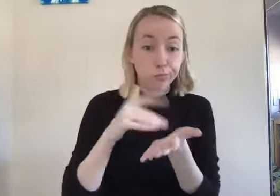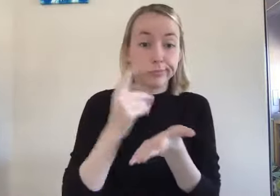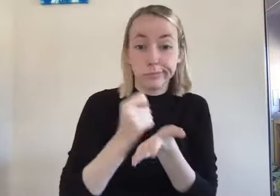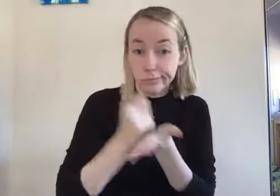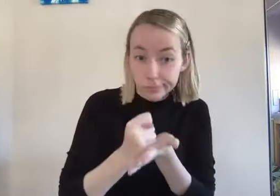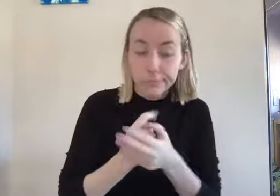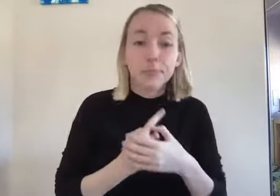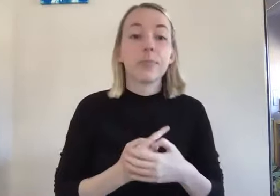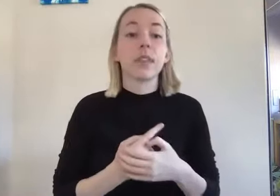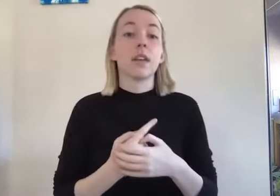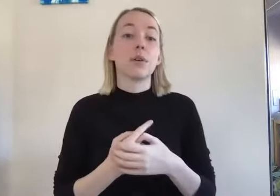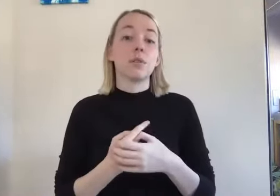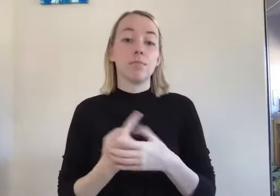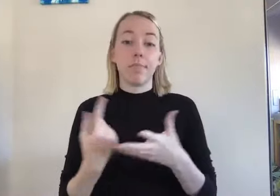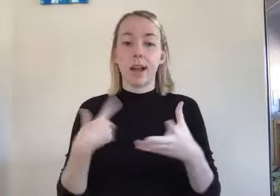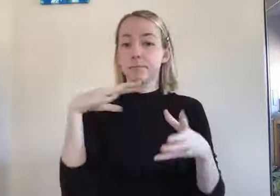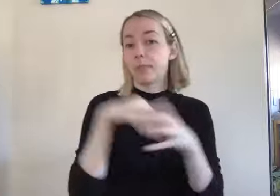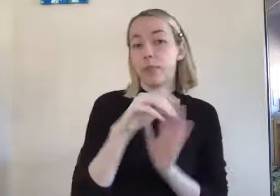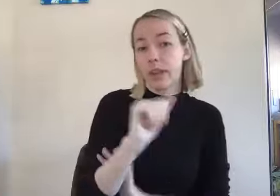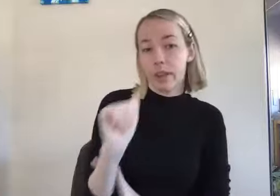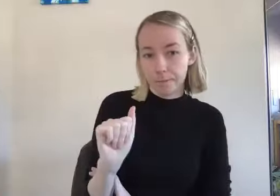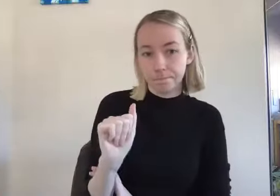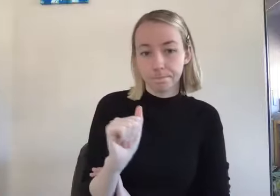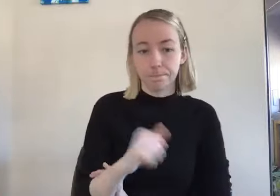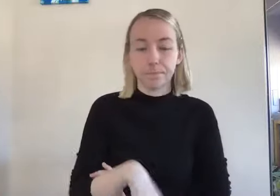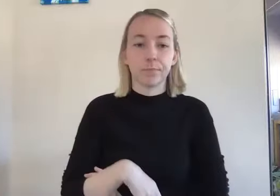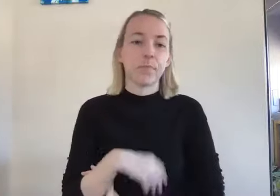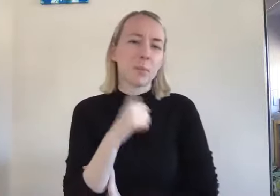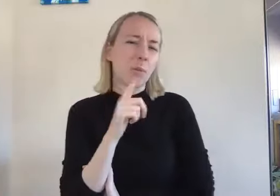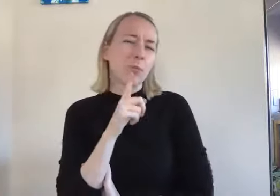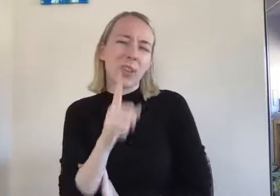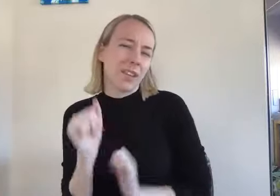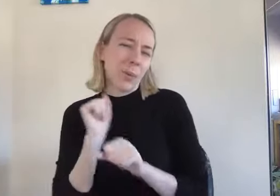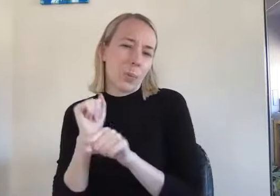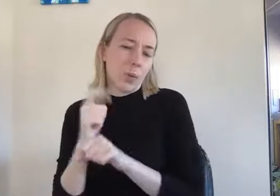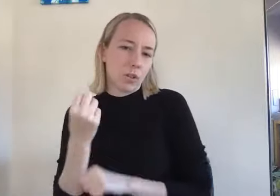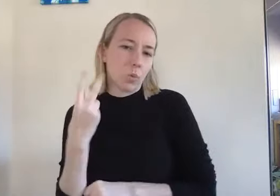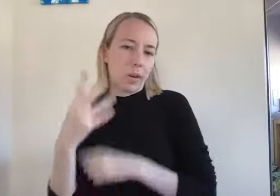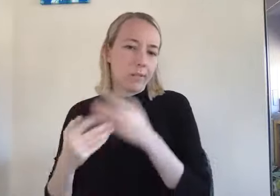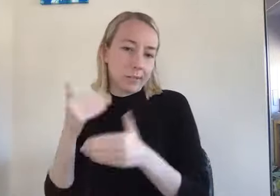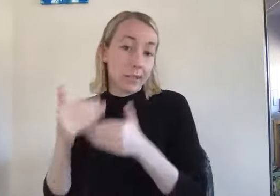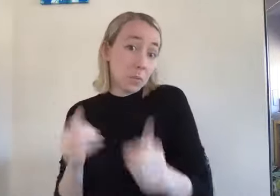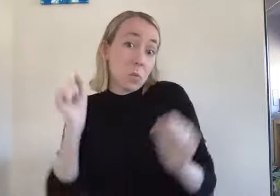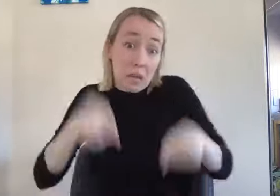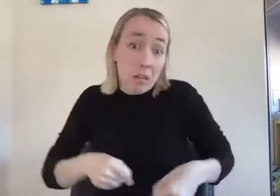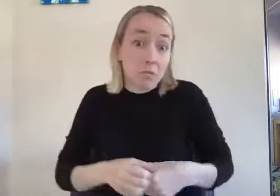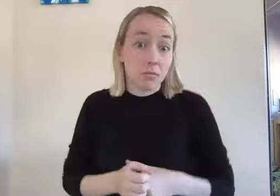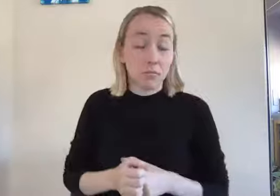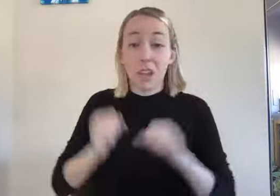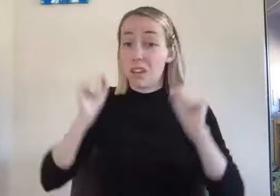a lot of stuff around Alcoholics Anonymous other than work the 12 steps of AA. Okay. And you can do that.